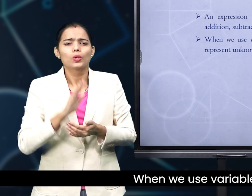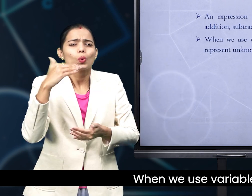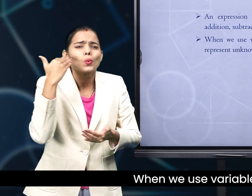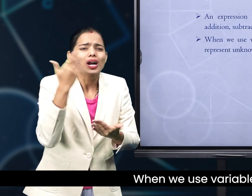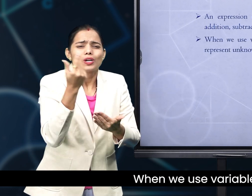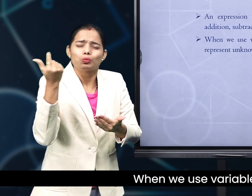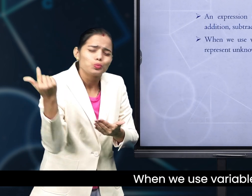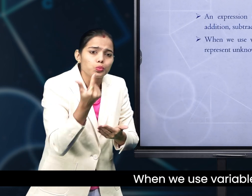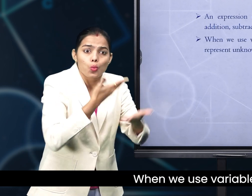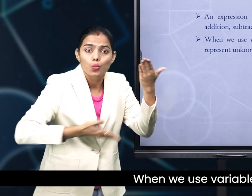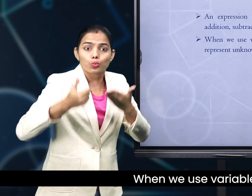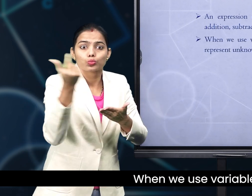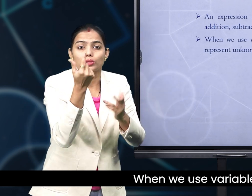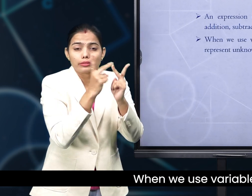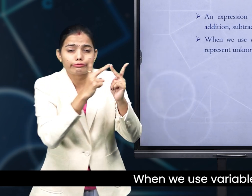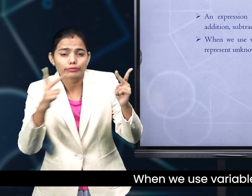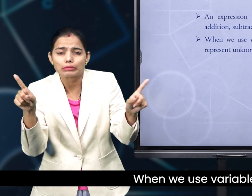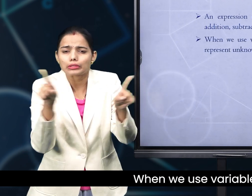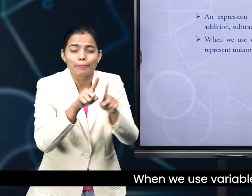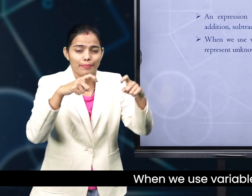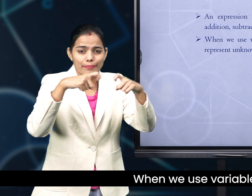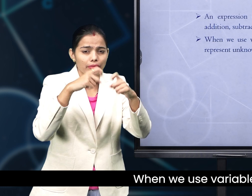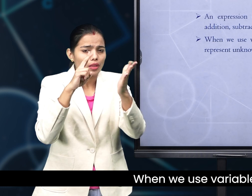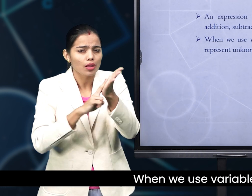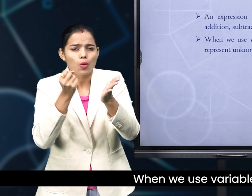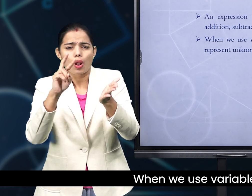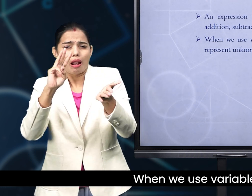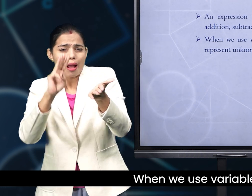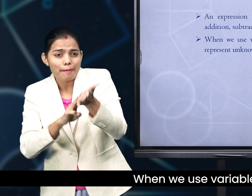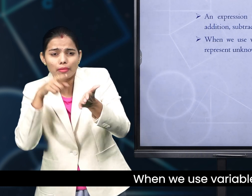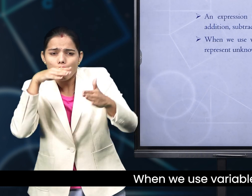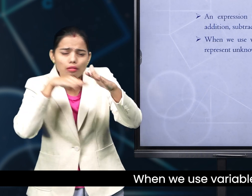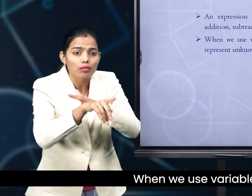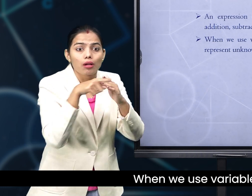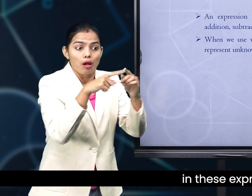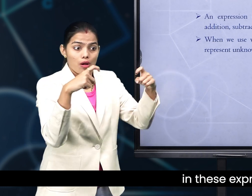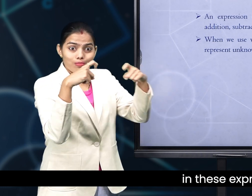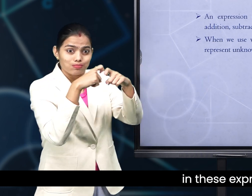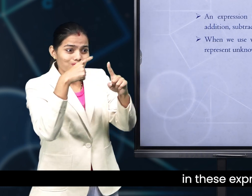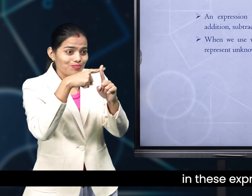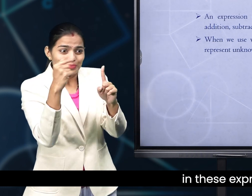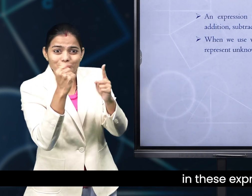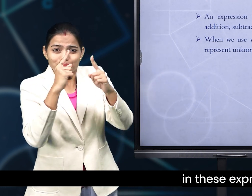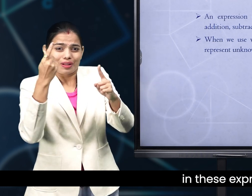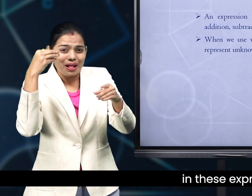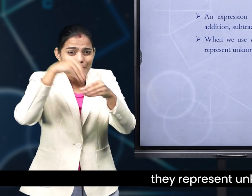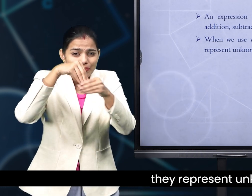When we use variables like x, n, or m in these expressions, they